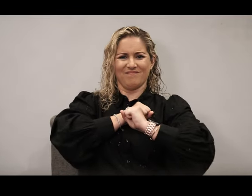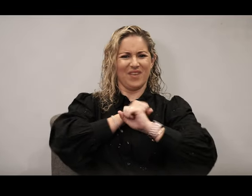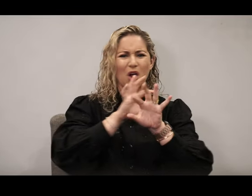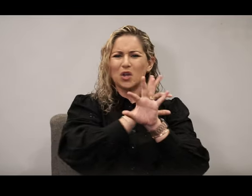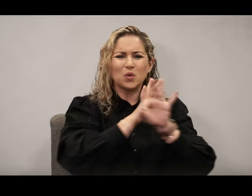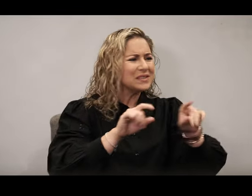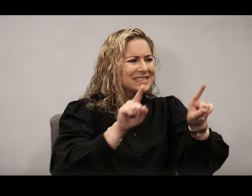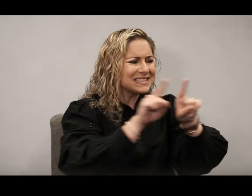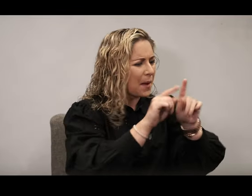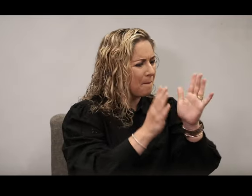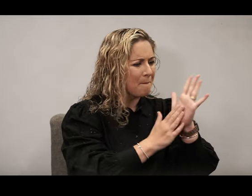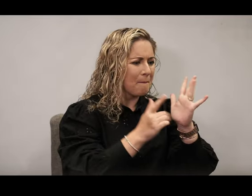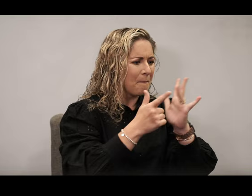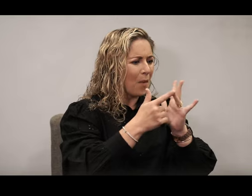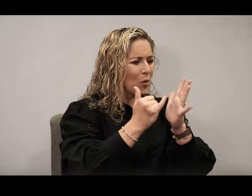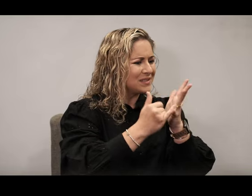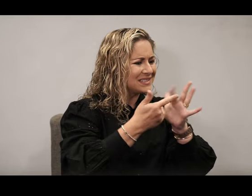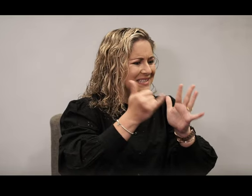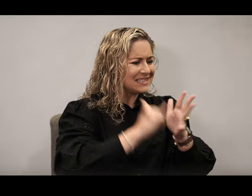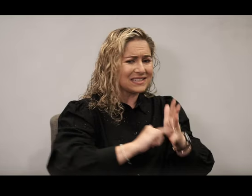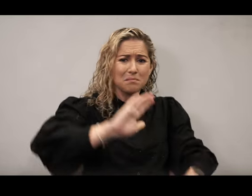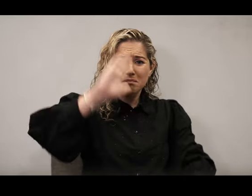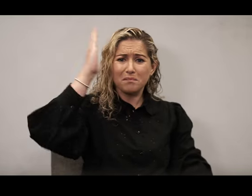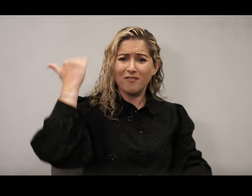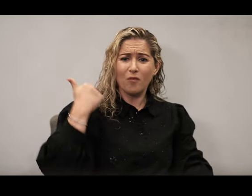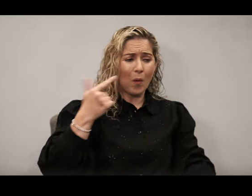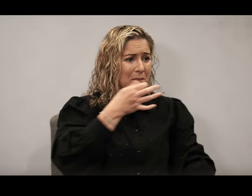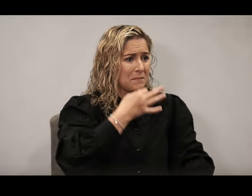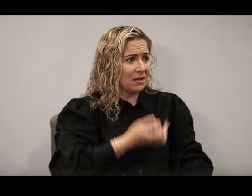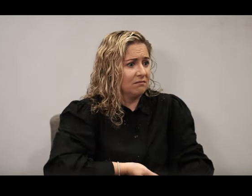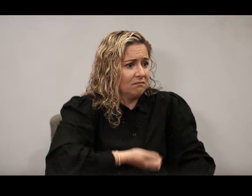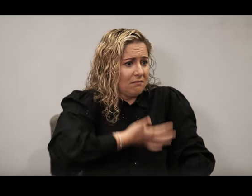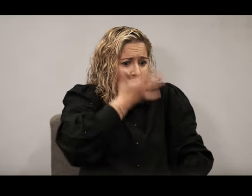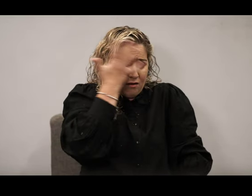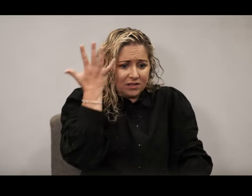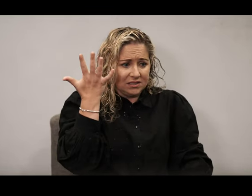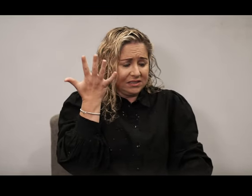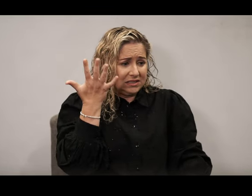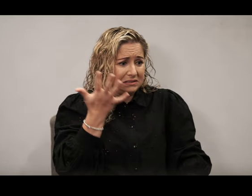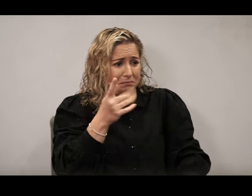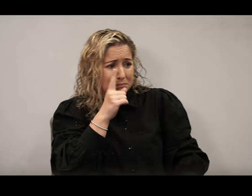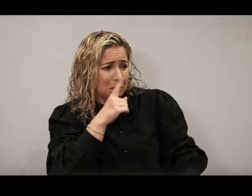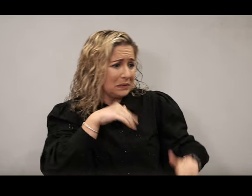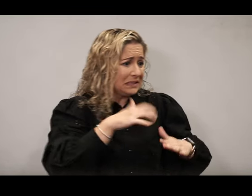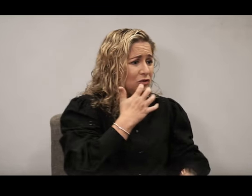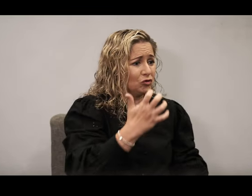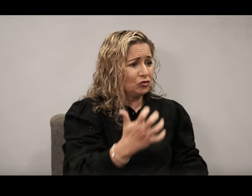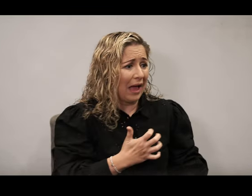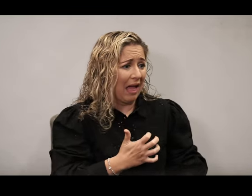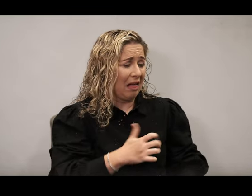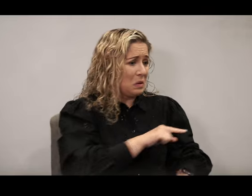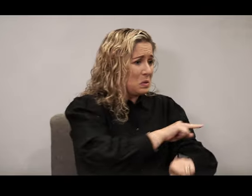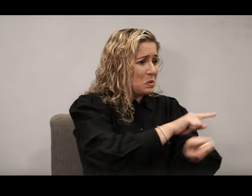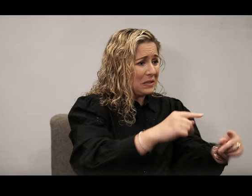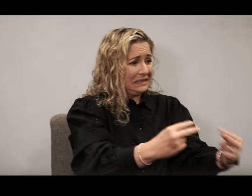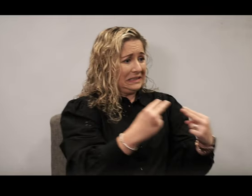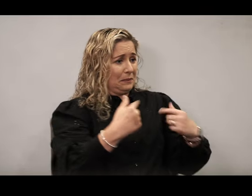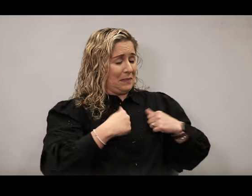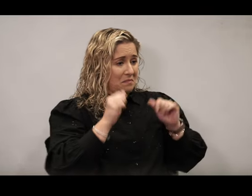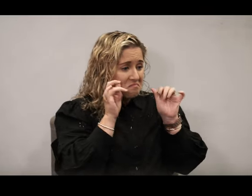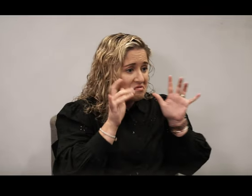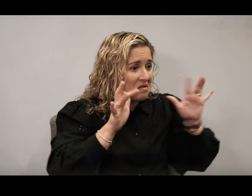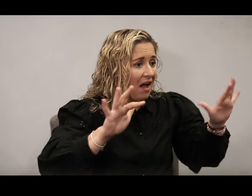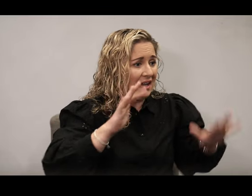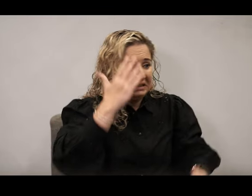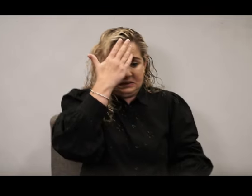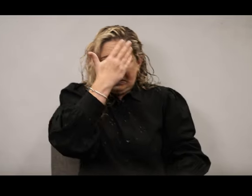face to prevent the Israelites from seeing the end of what was passing away. But their minds were made dull, for to